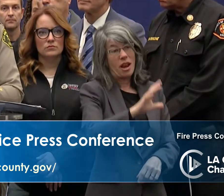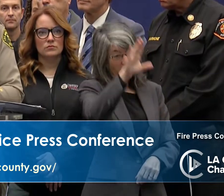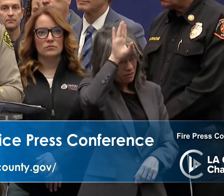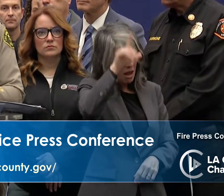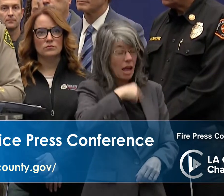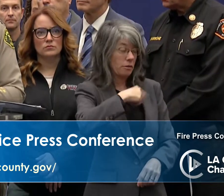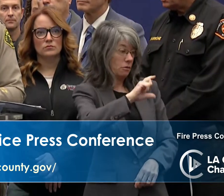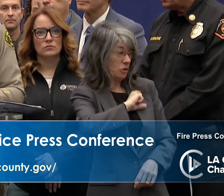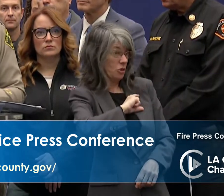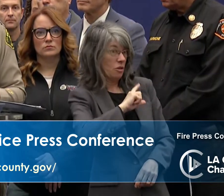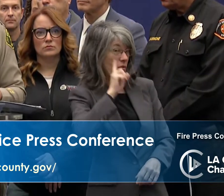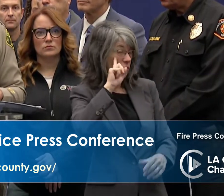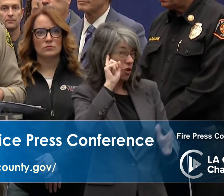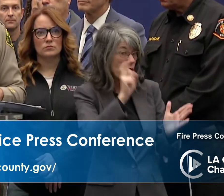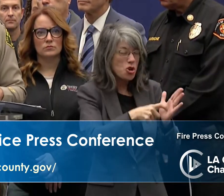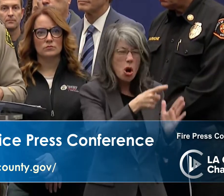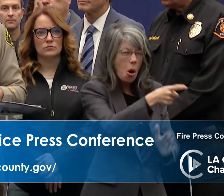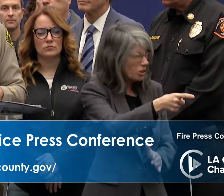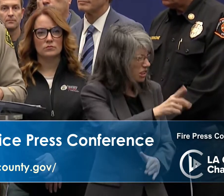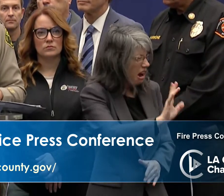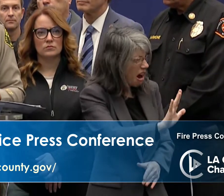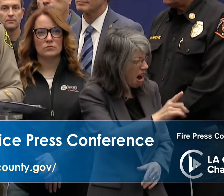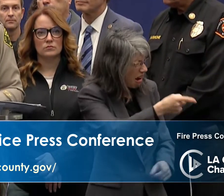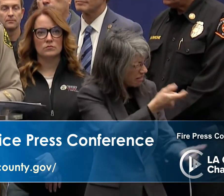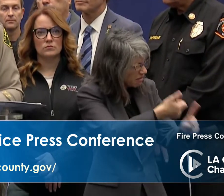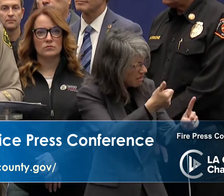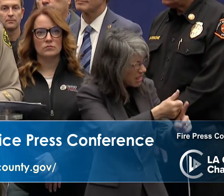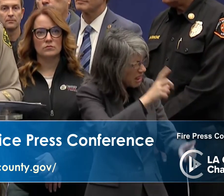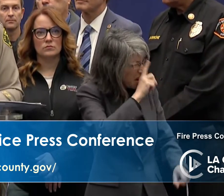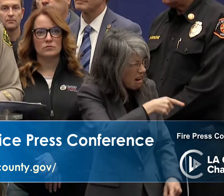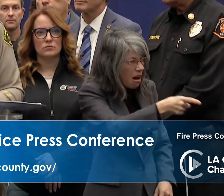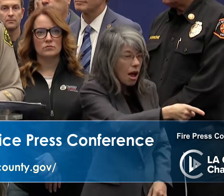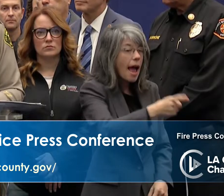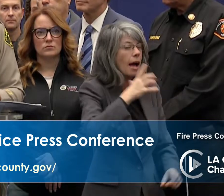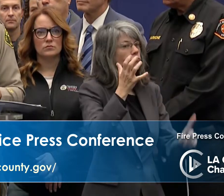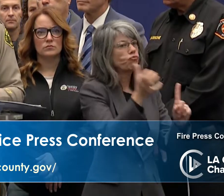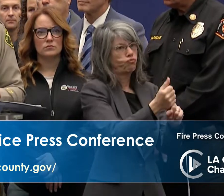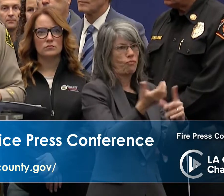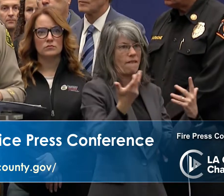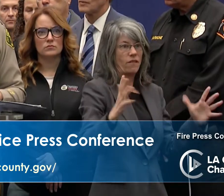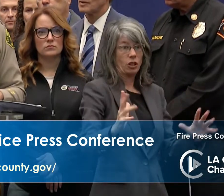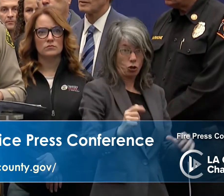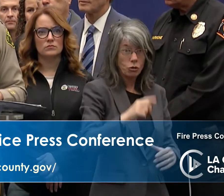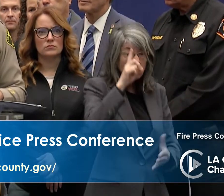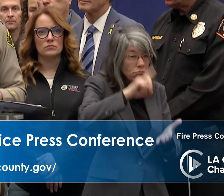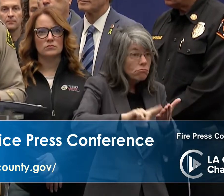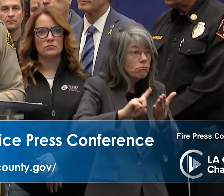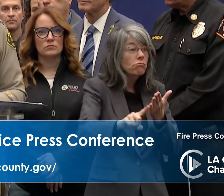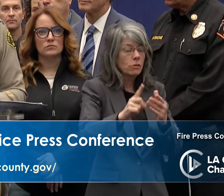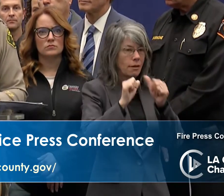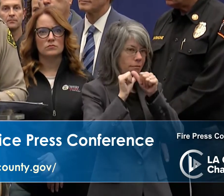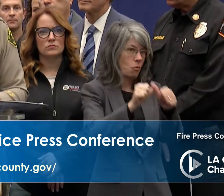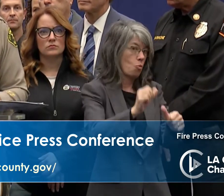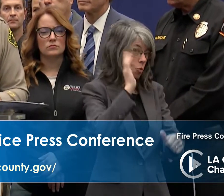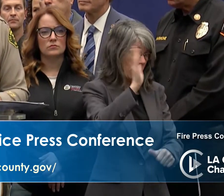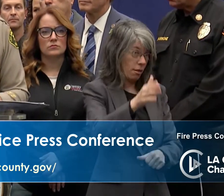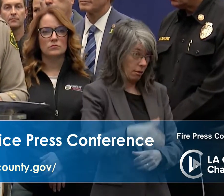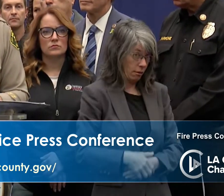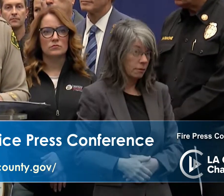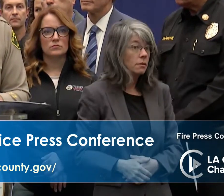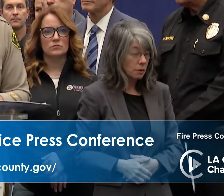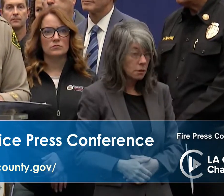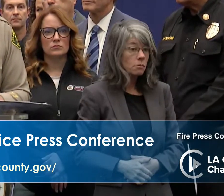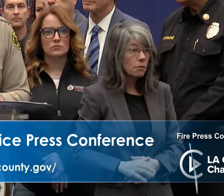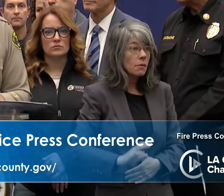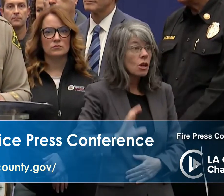to our deputies for being proactive, stopping him, and arresting him. That investigation will continue.